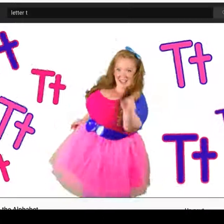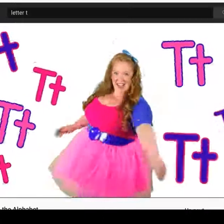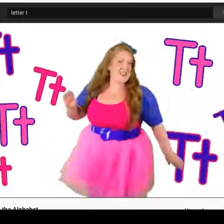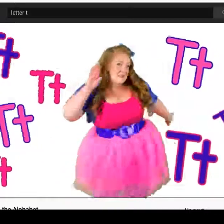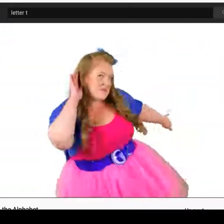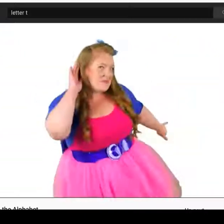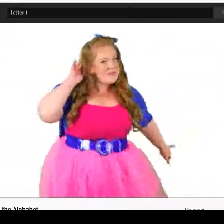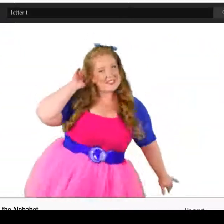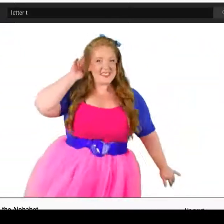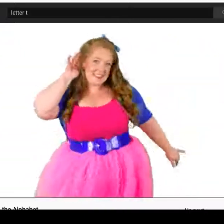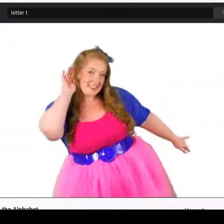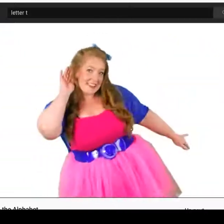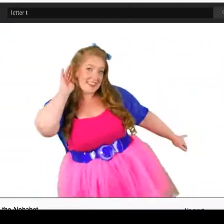turn.